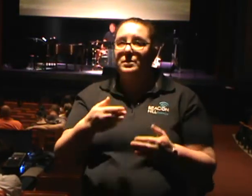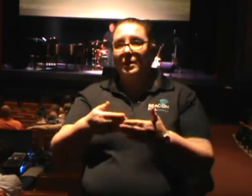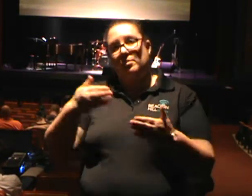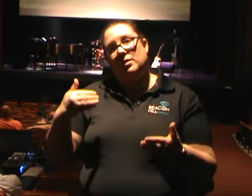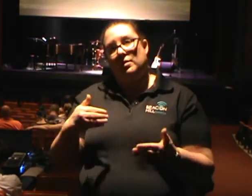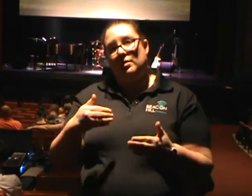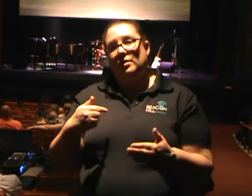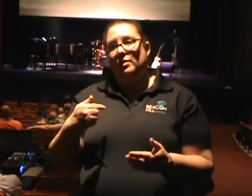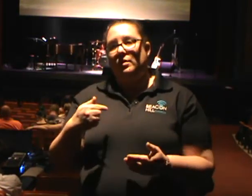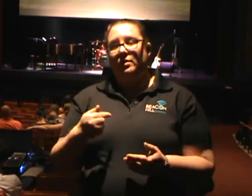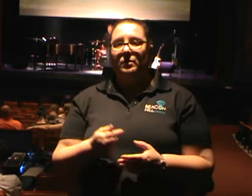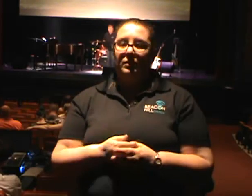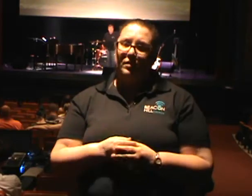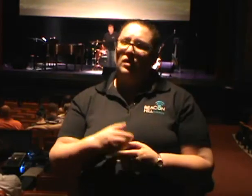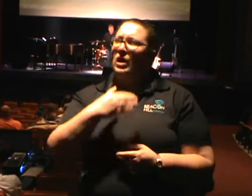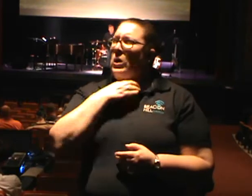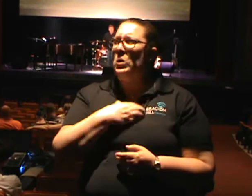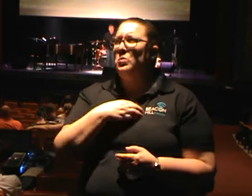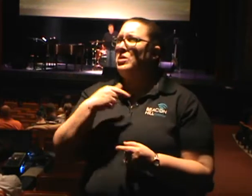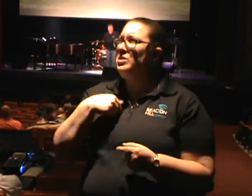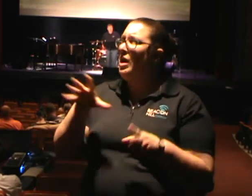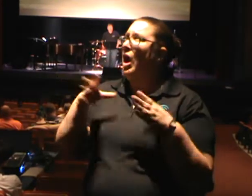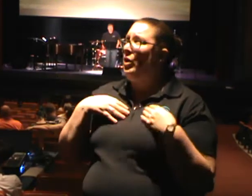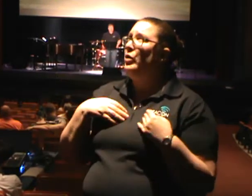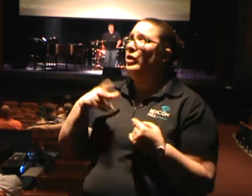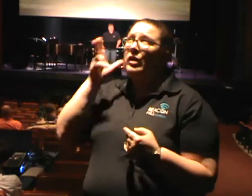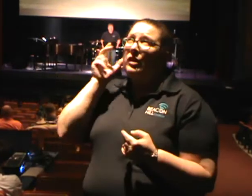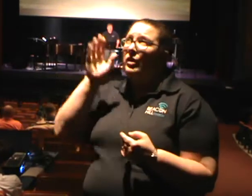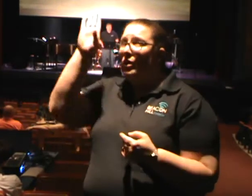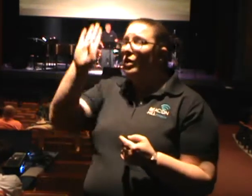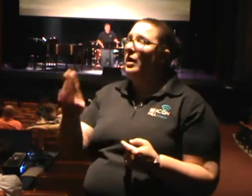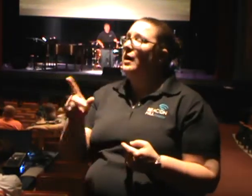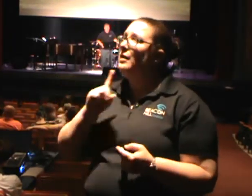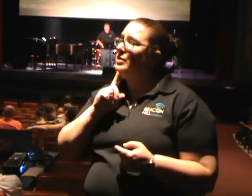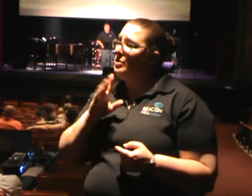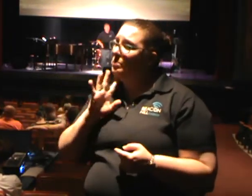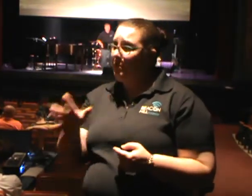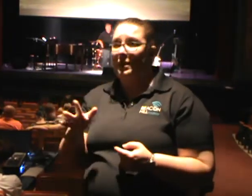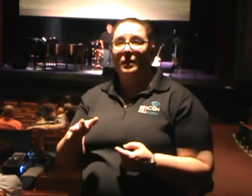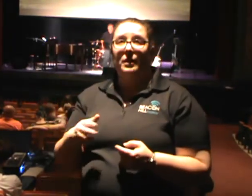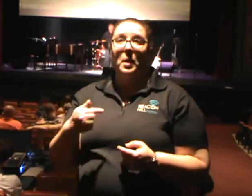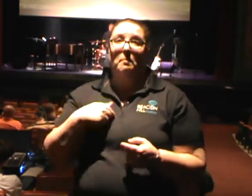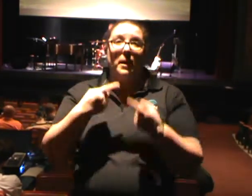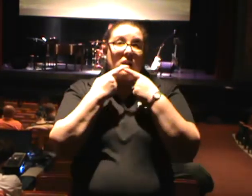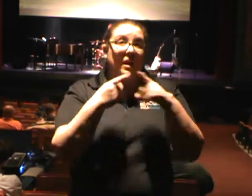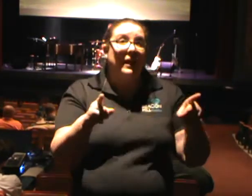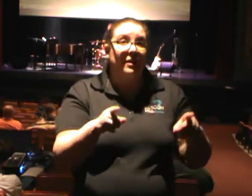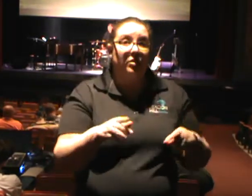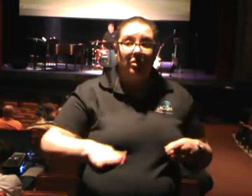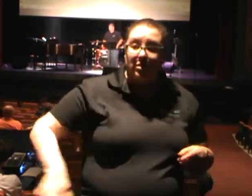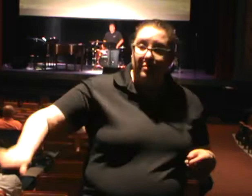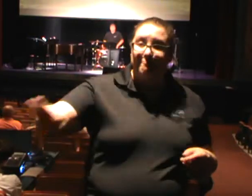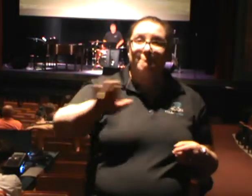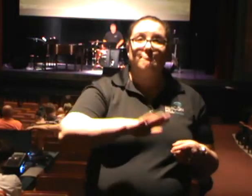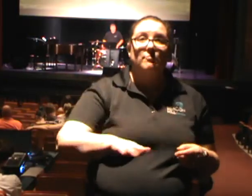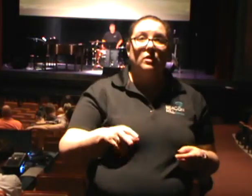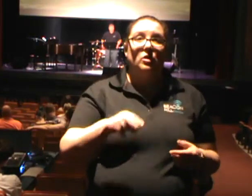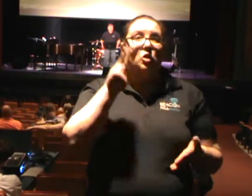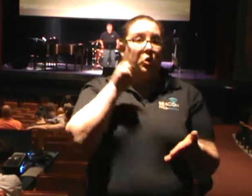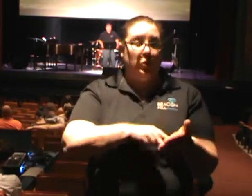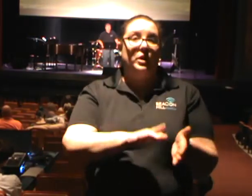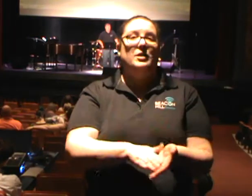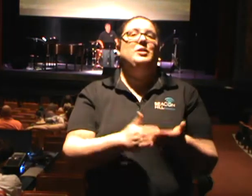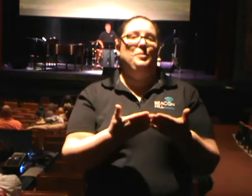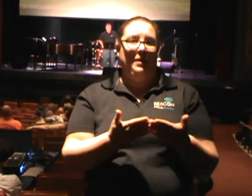Pastor, I wish I could hear God speak. And my answer to them and to you today, if you want to hear God speak, read your